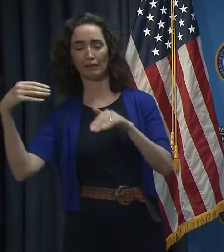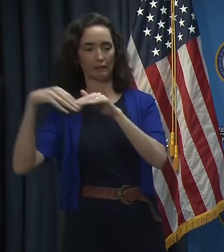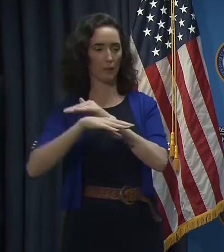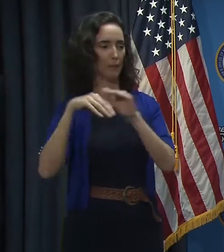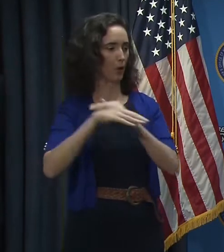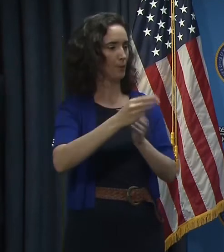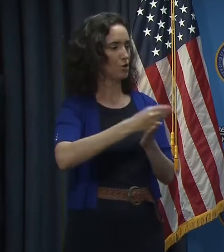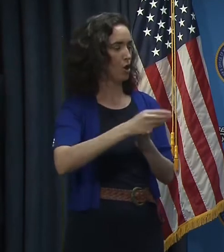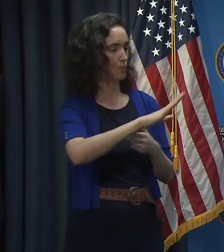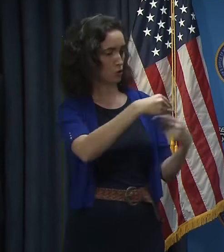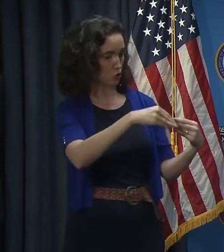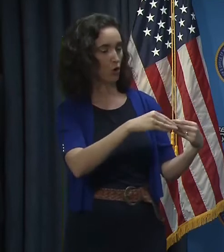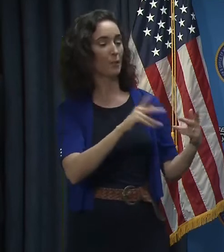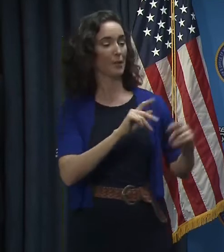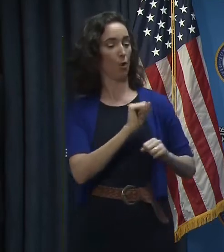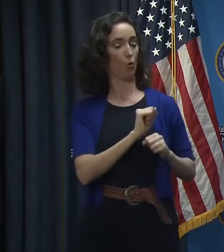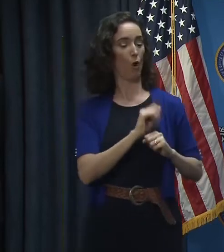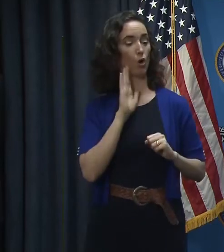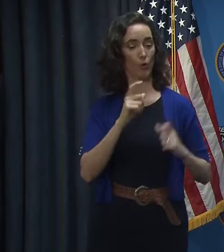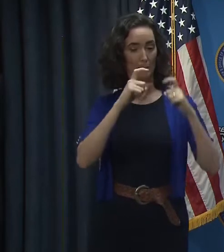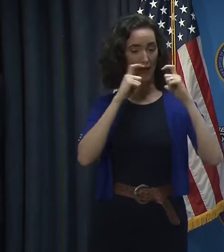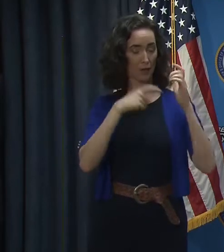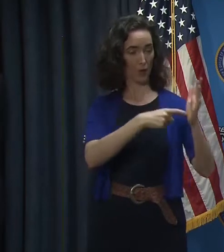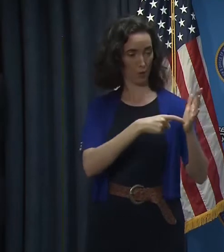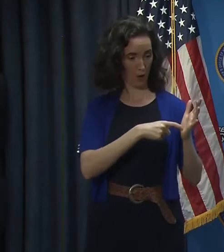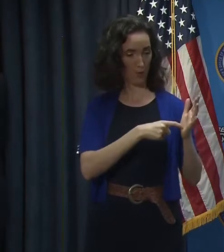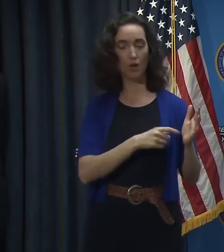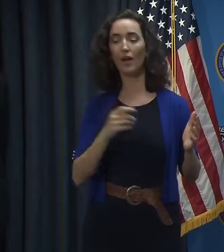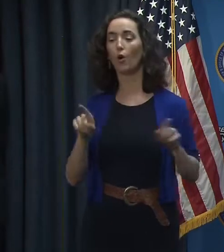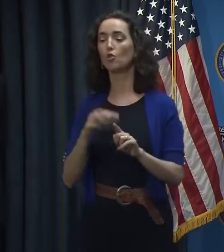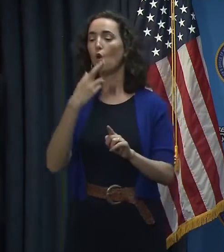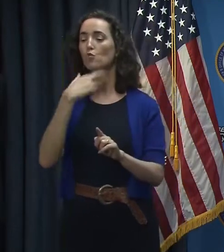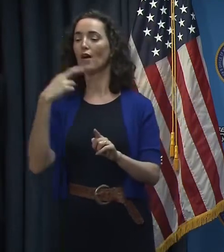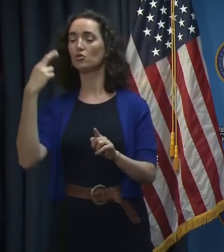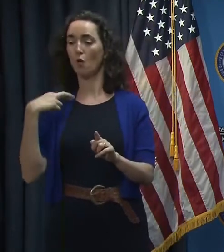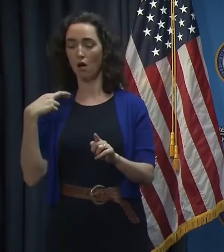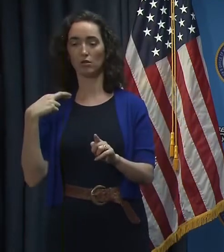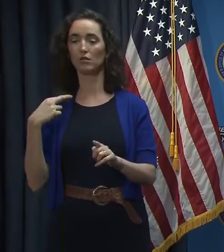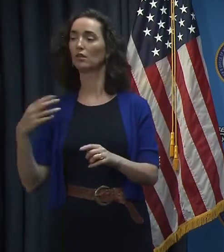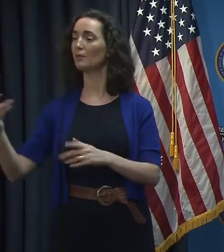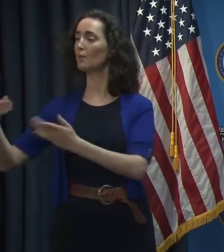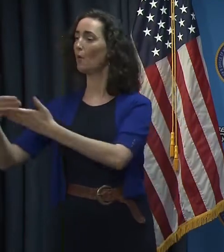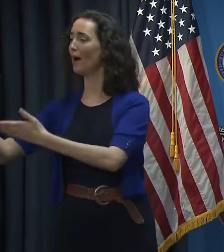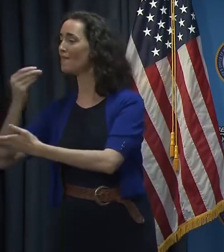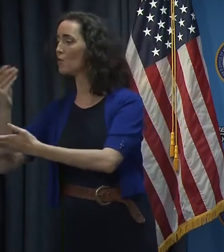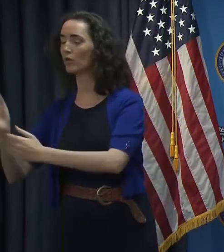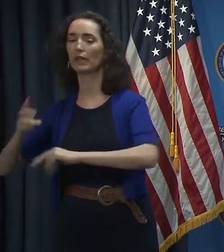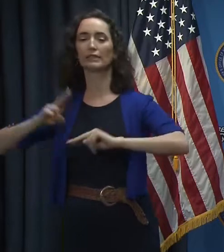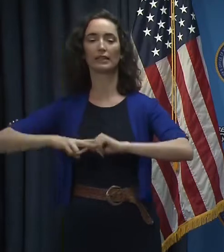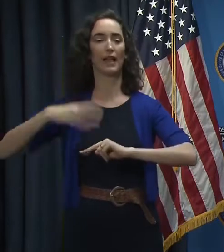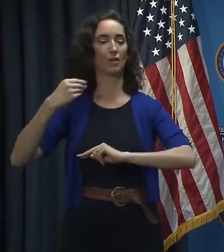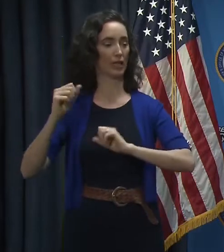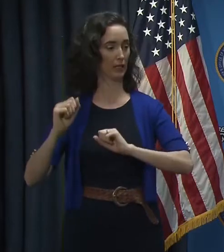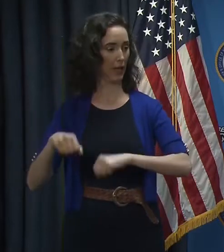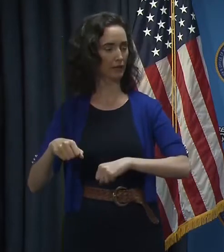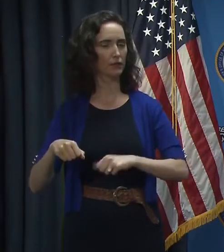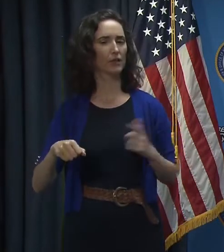how is that going to be self-policed by the businesses? How is that going to kind of be watched? Well,